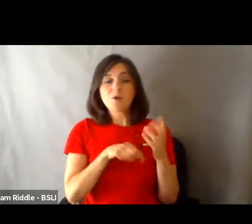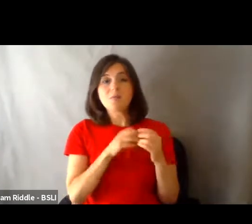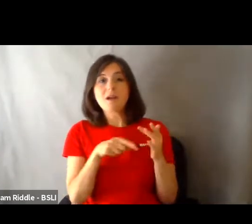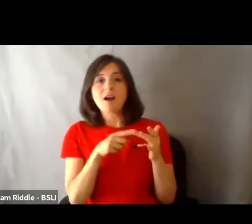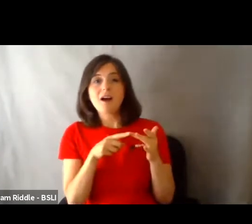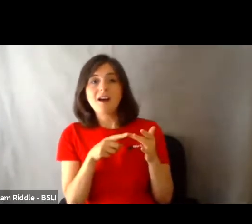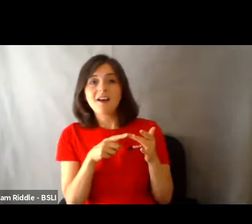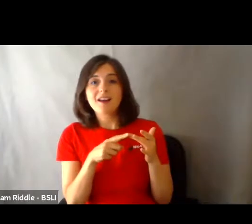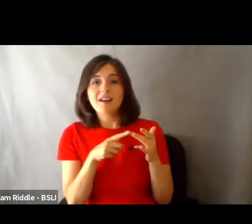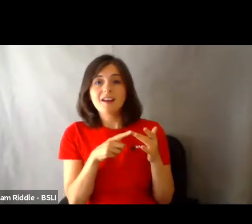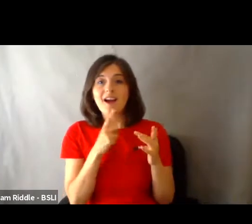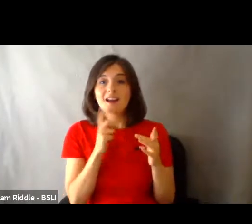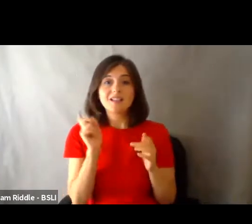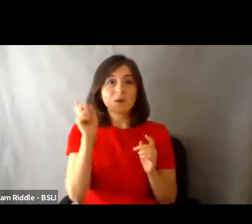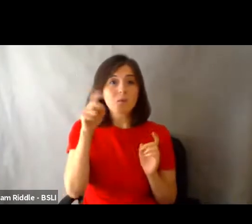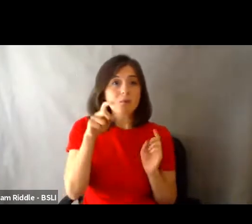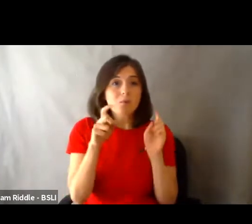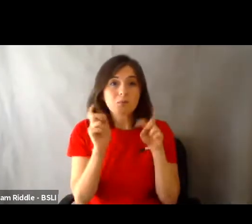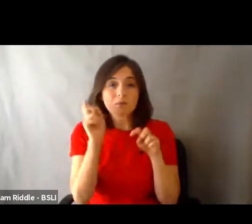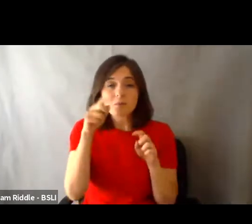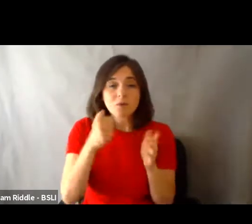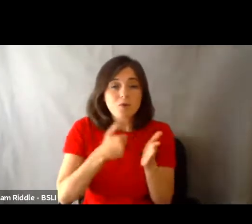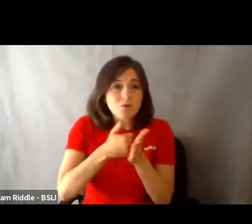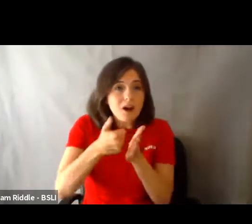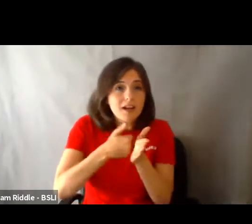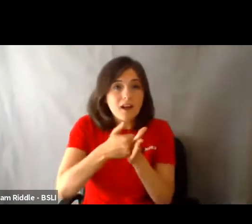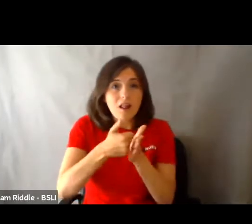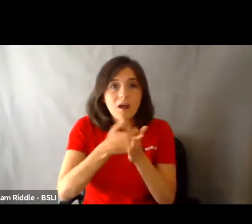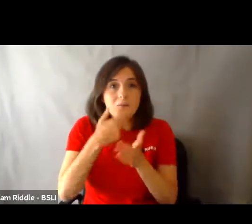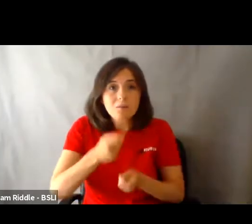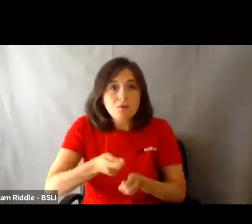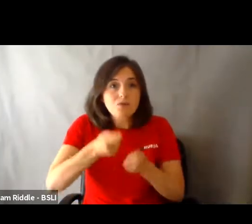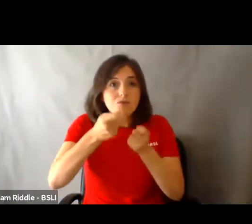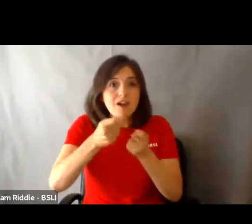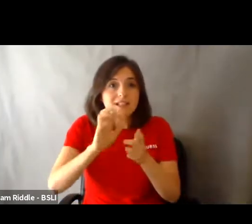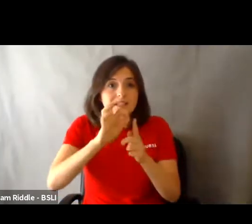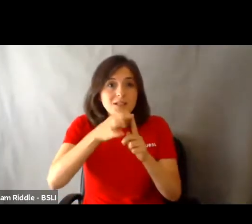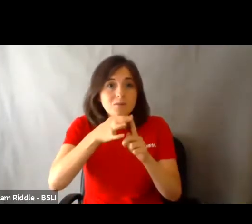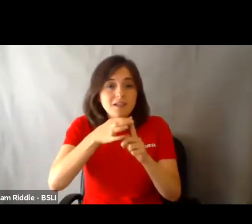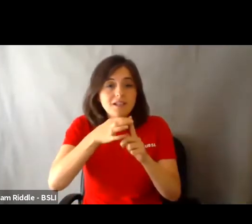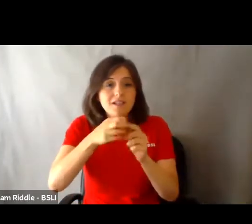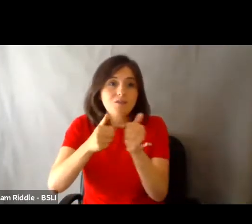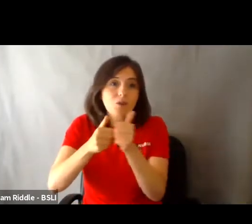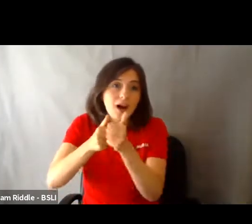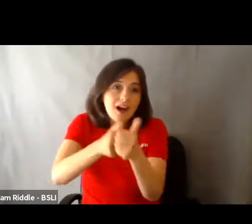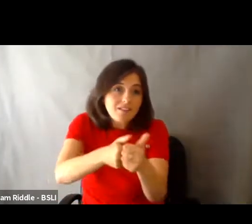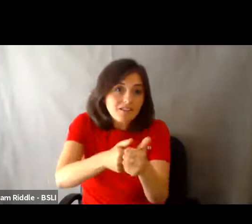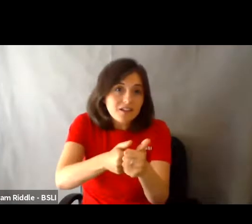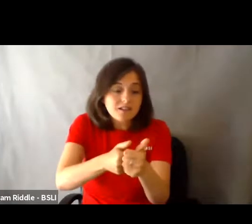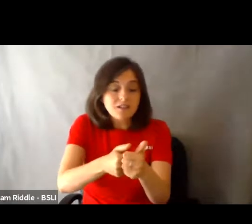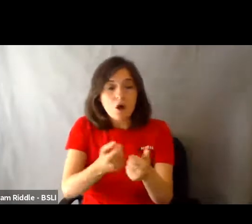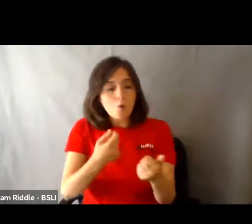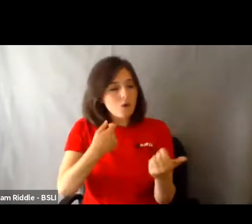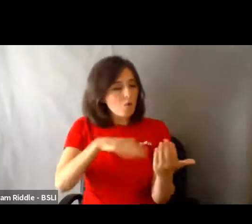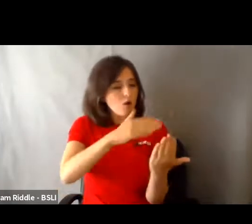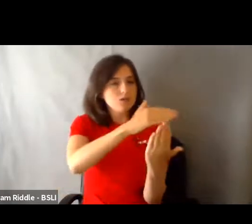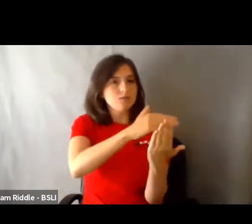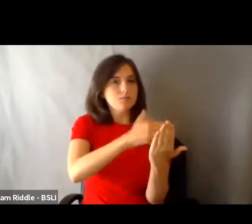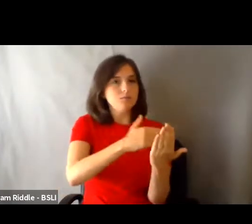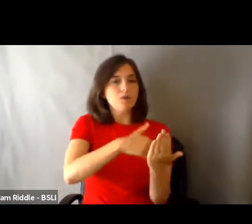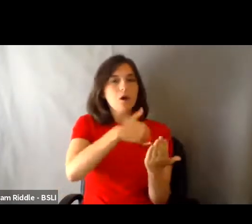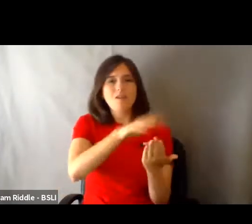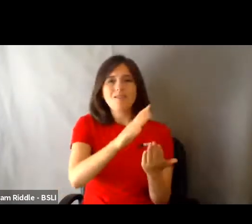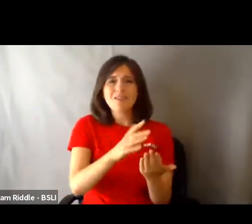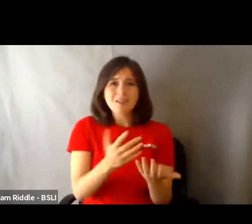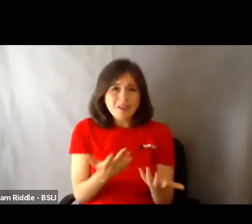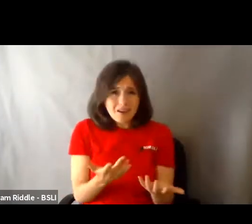up time and time again in the advocates for it. It's something we absolutely want to do. We don't want anyone going through